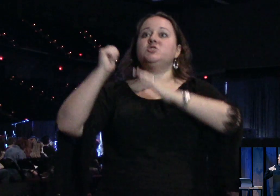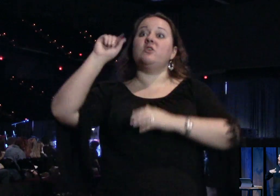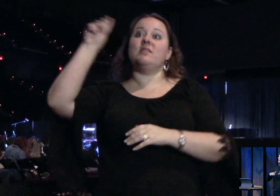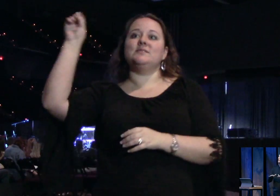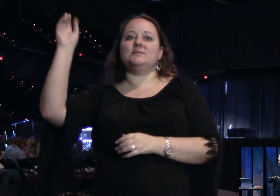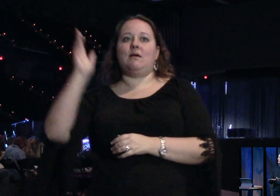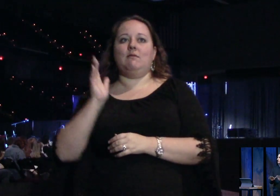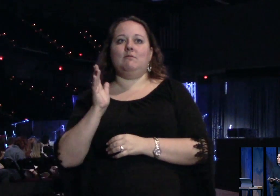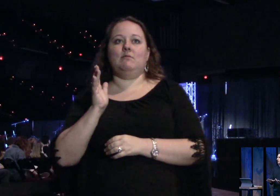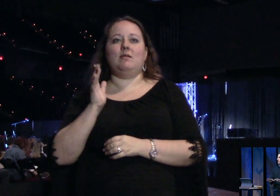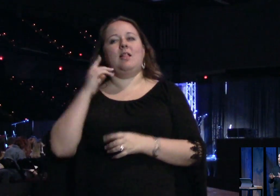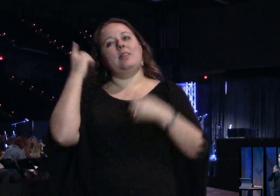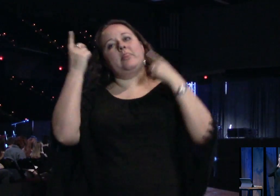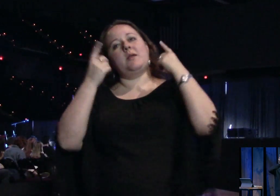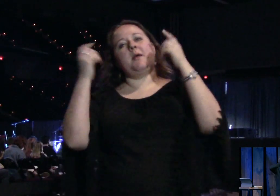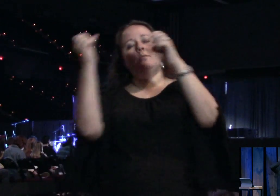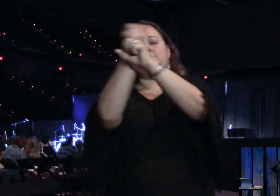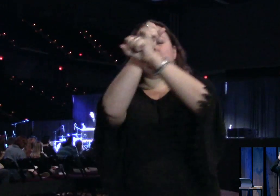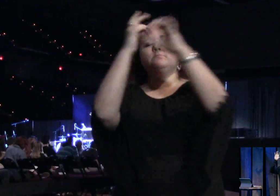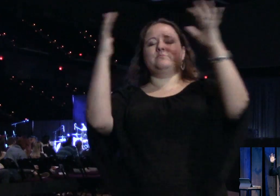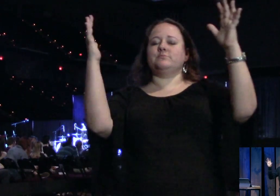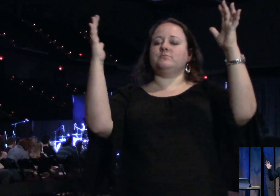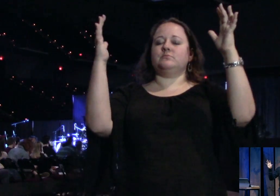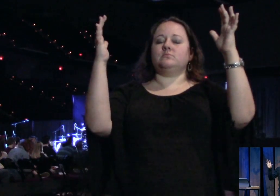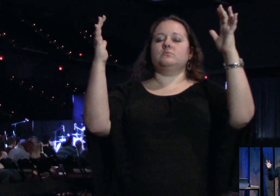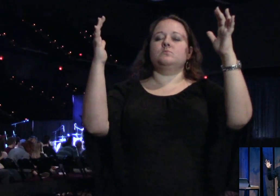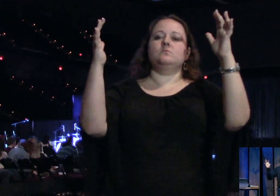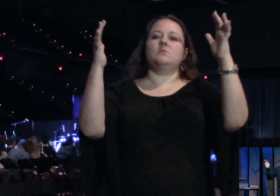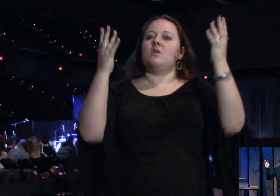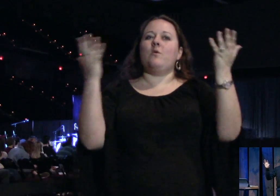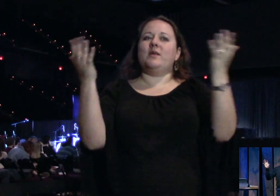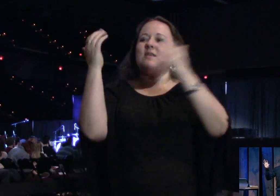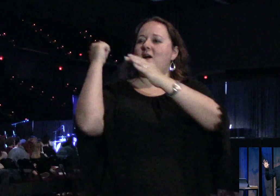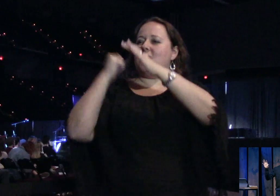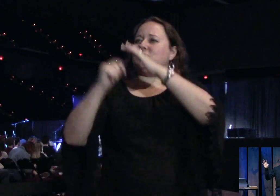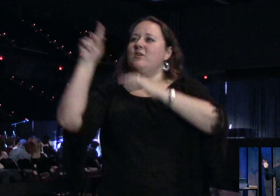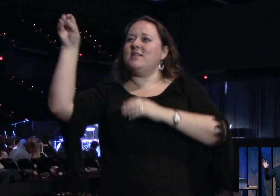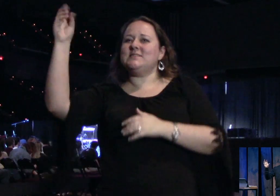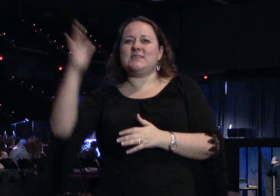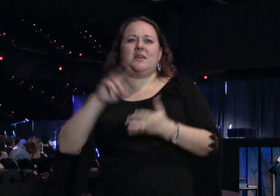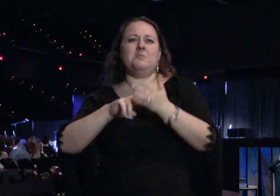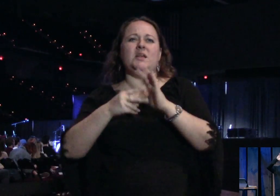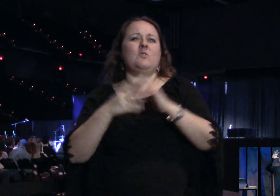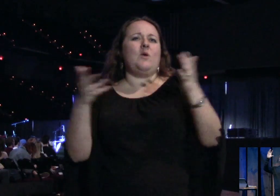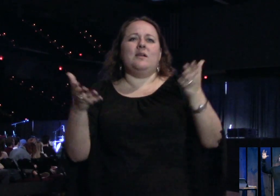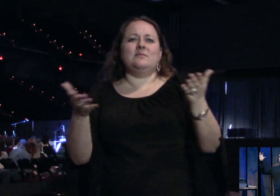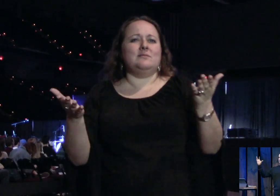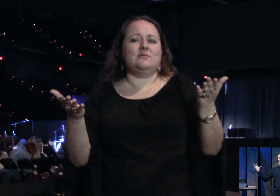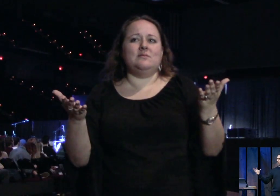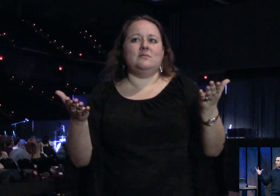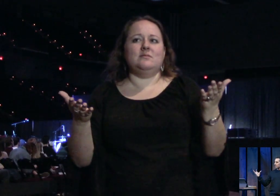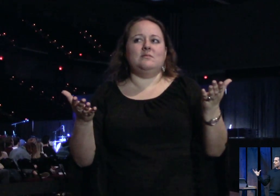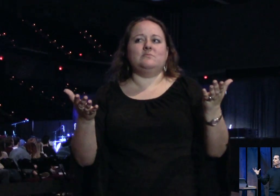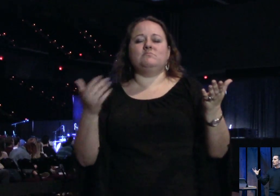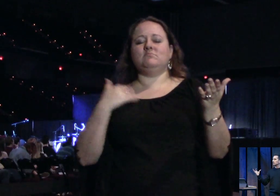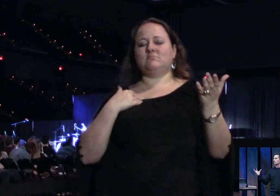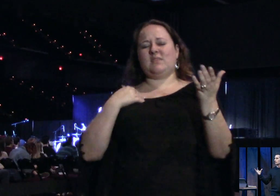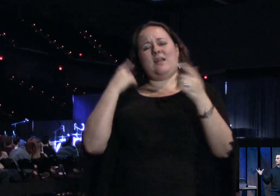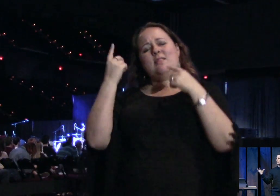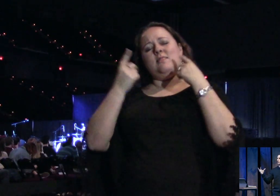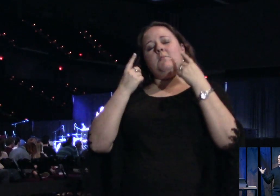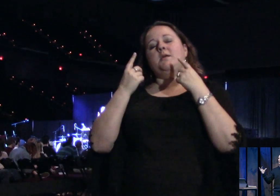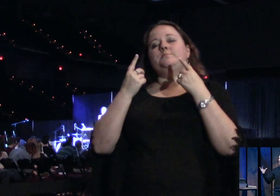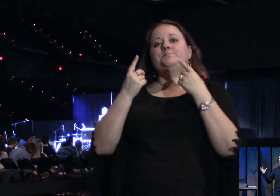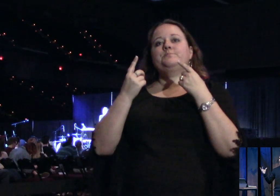is under the sun. Now just think about that word picture. What is under the sun referring